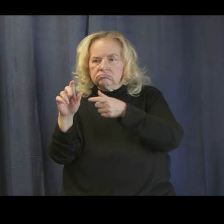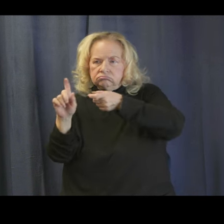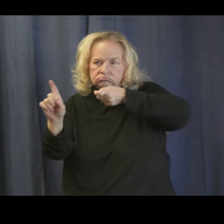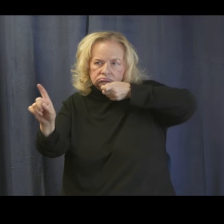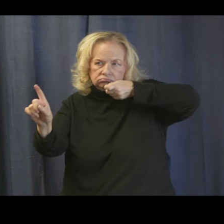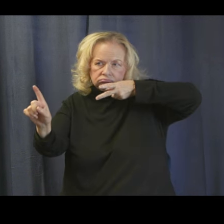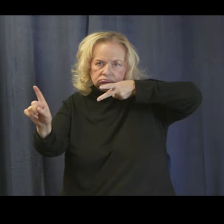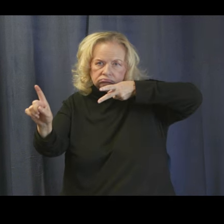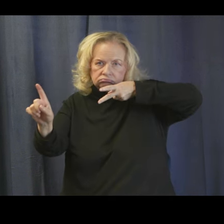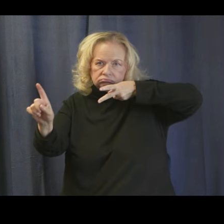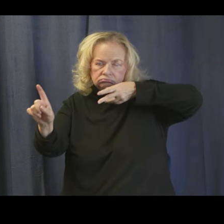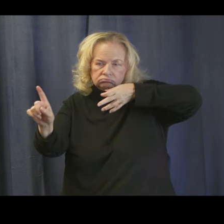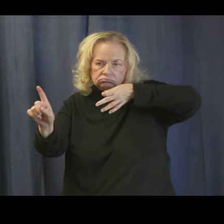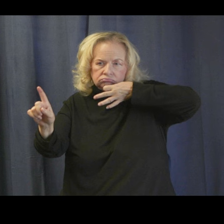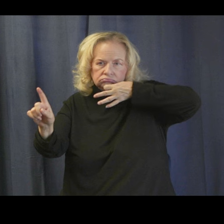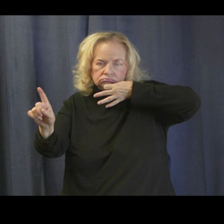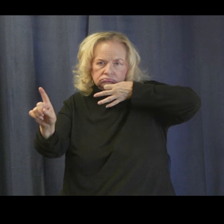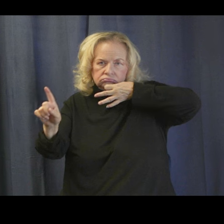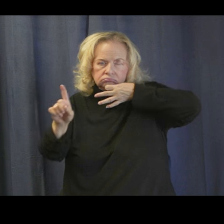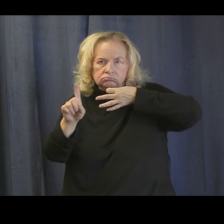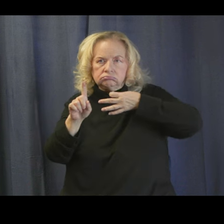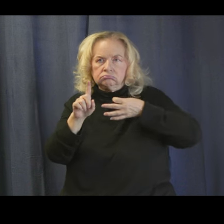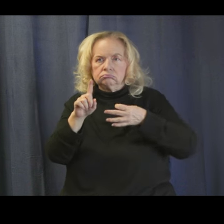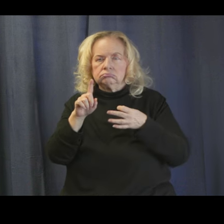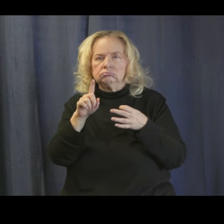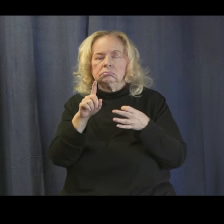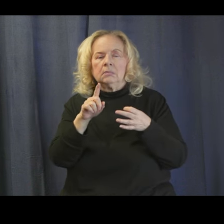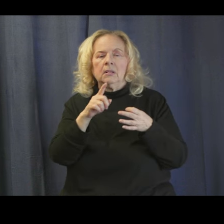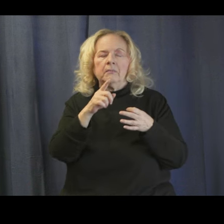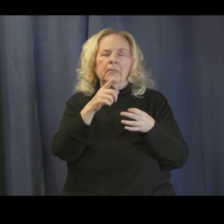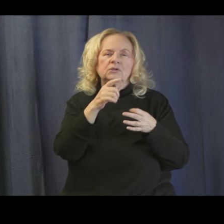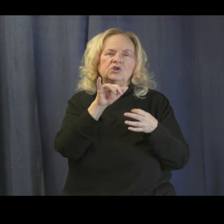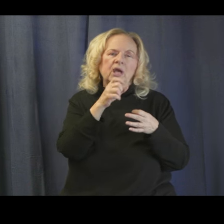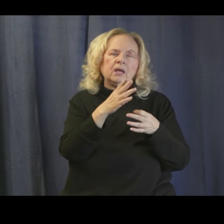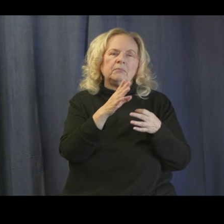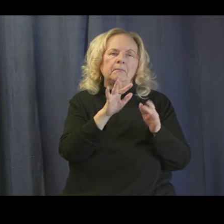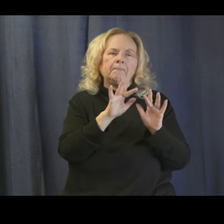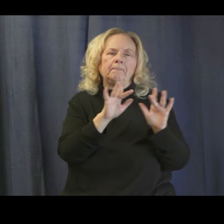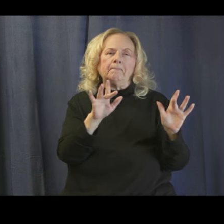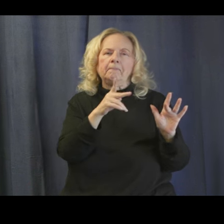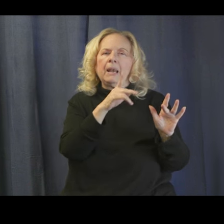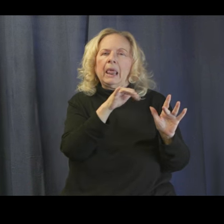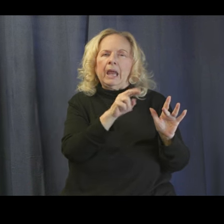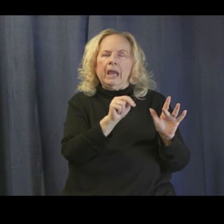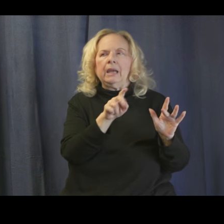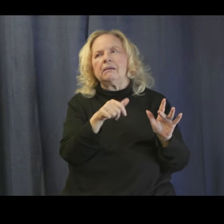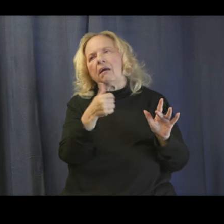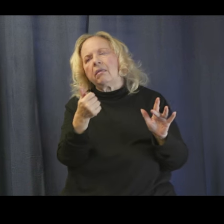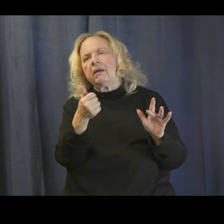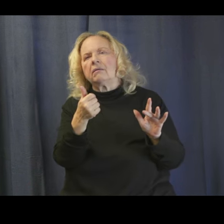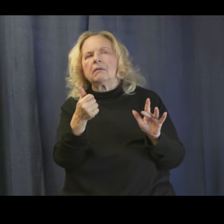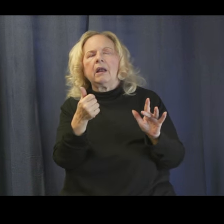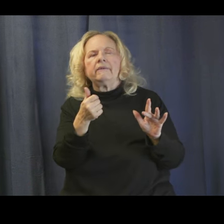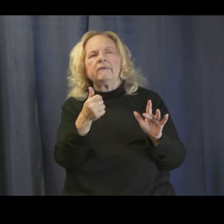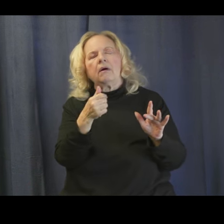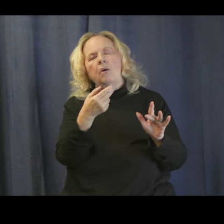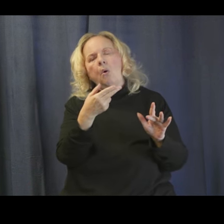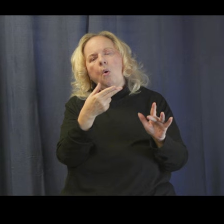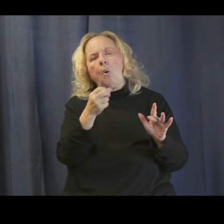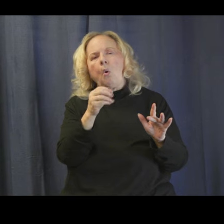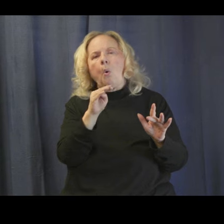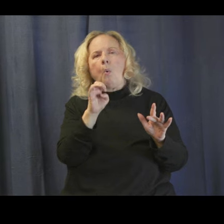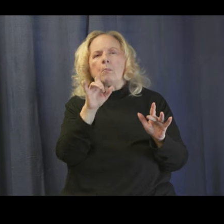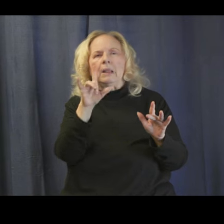a man of the field. But Jacob, now one translation says he was a plain man. Another one translation says he was a homely